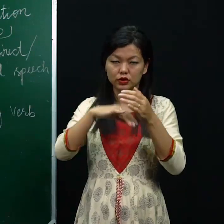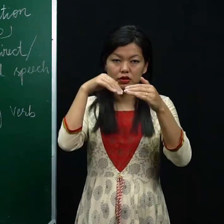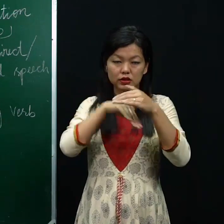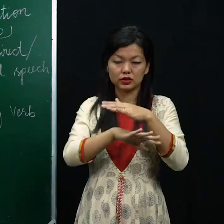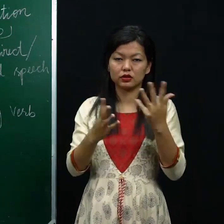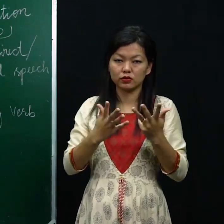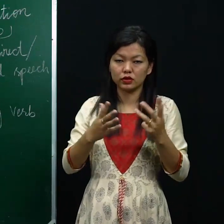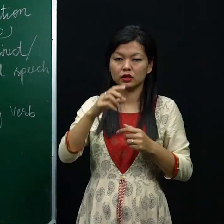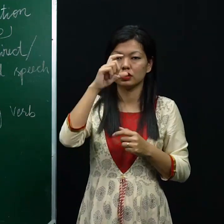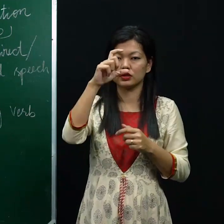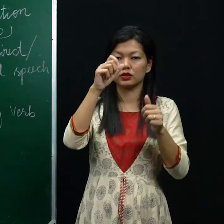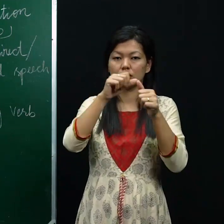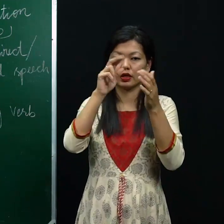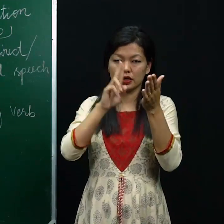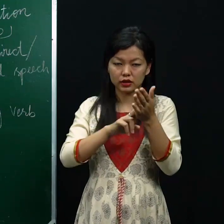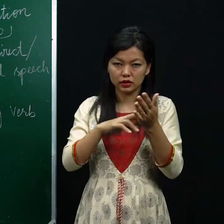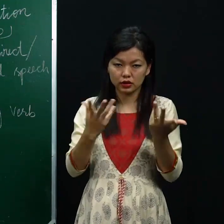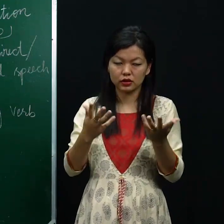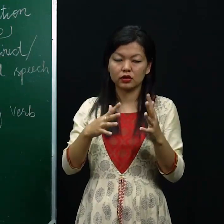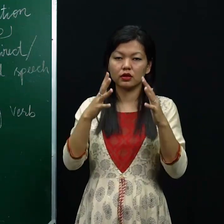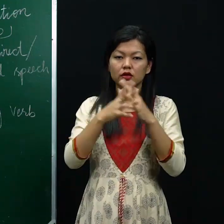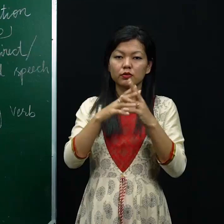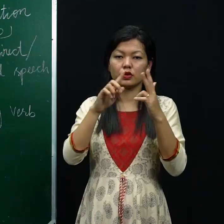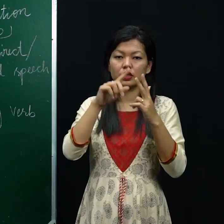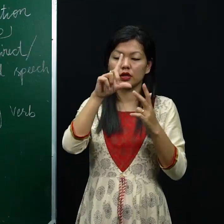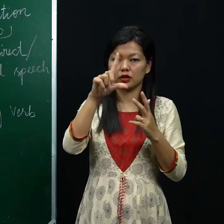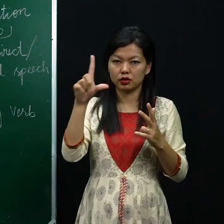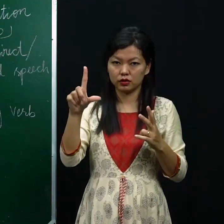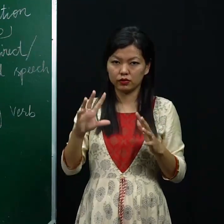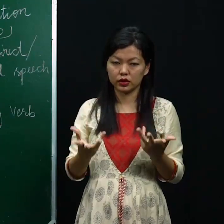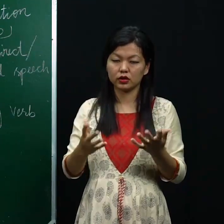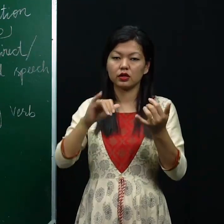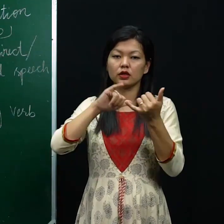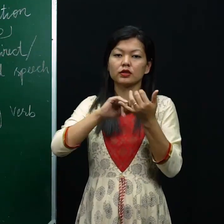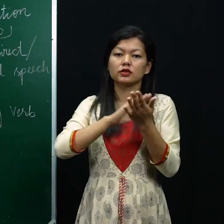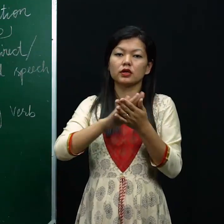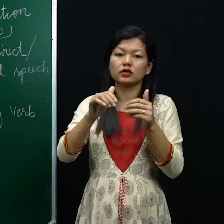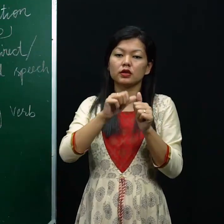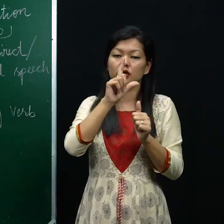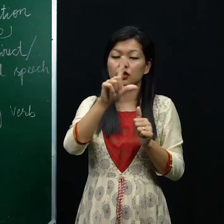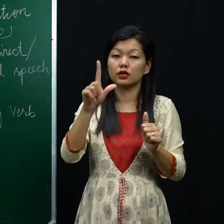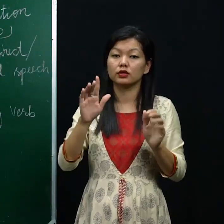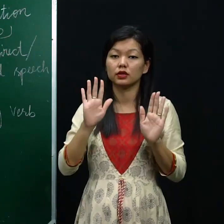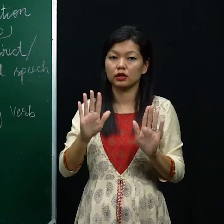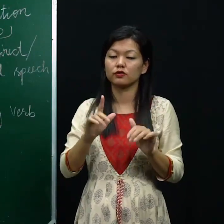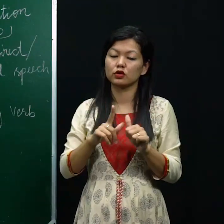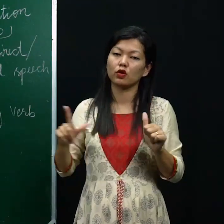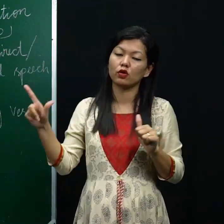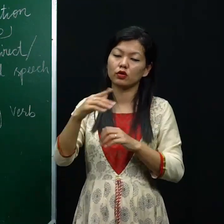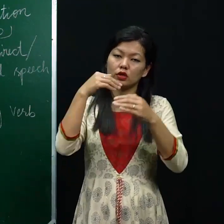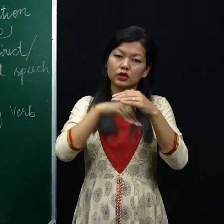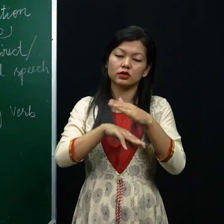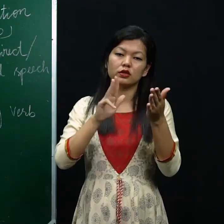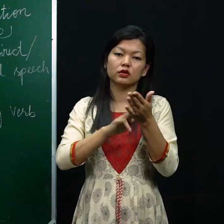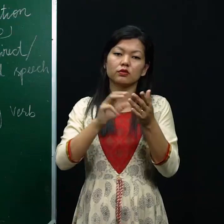will, may, shall, all these things are model. And if you find a model verb, what do? If you